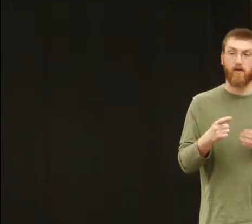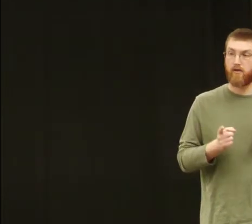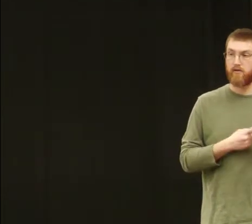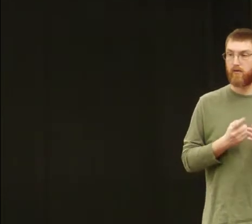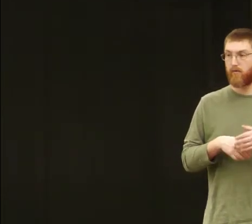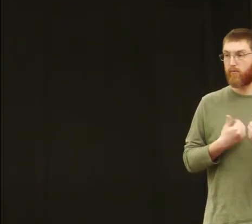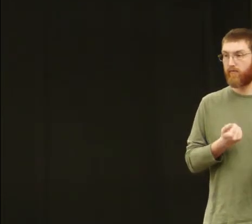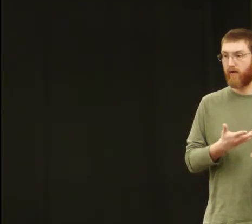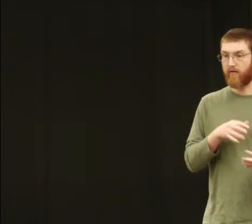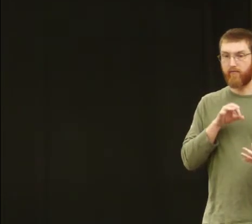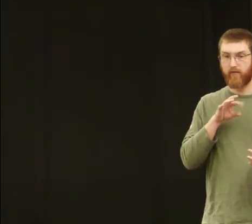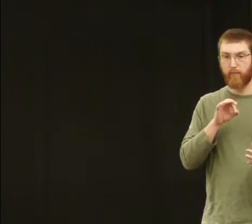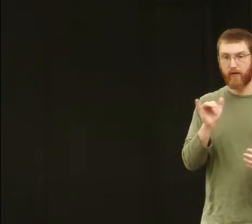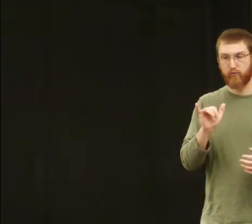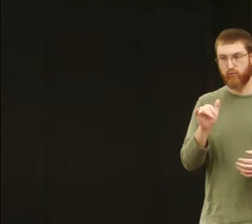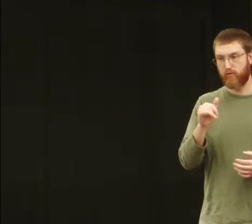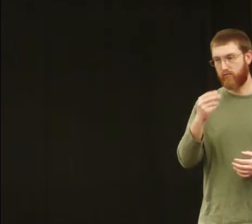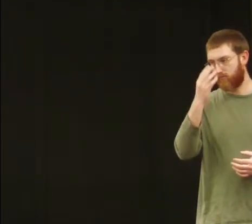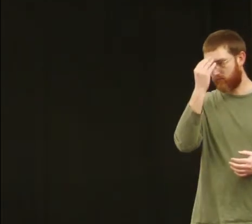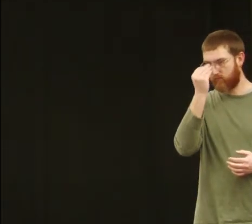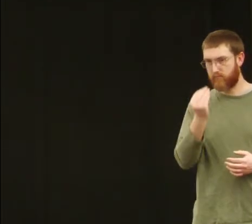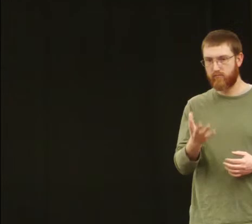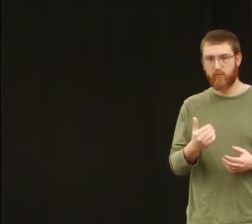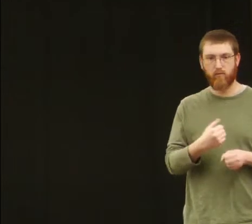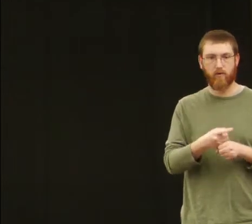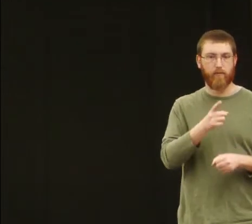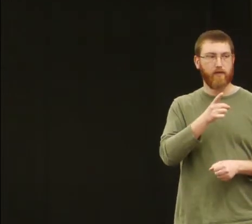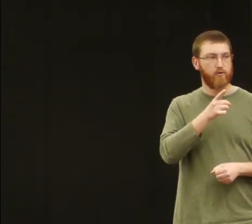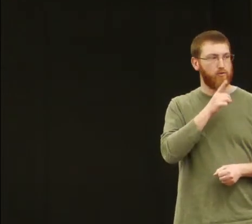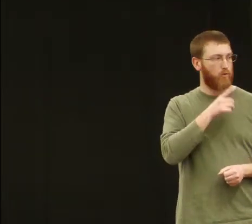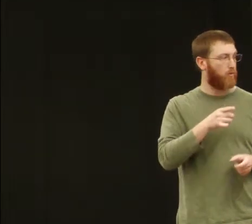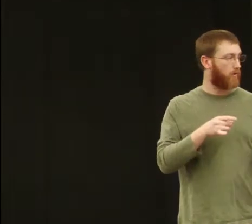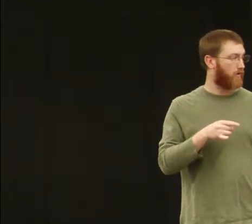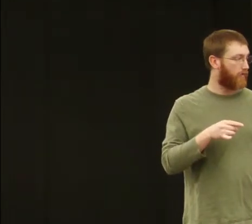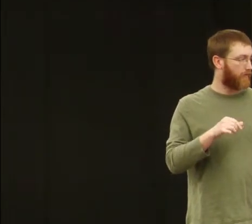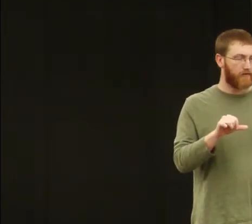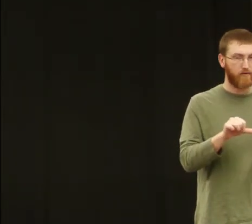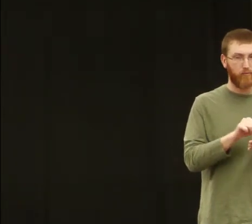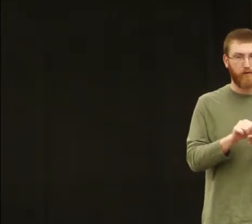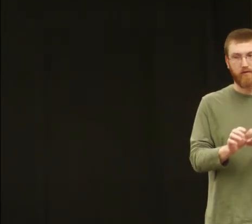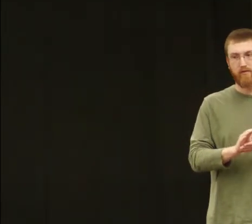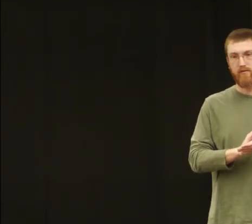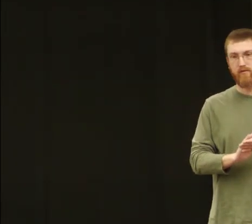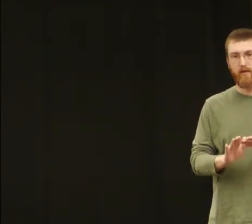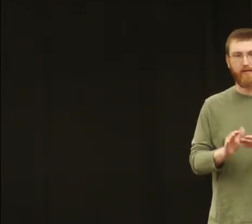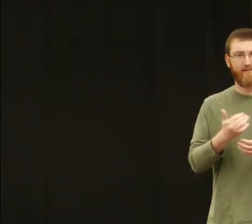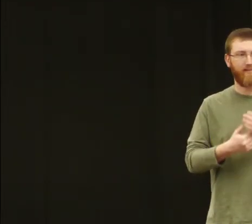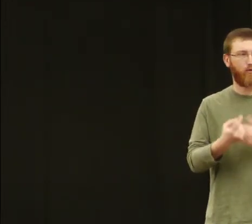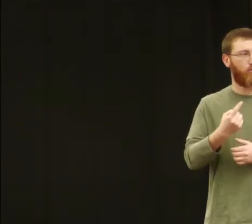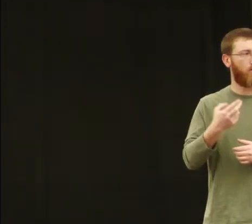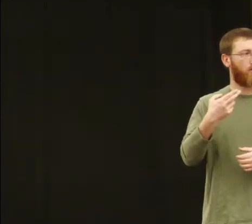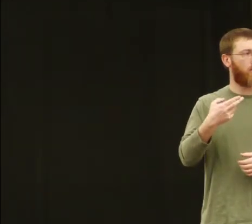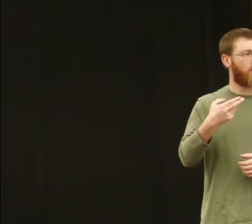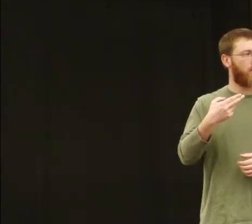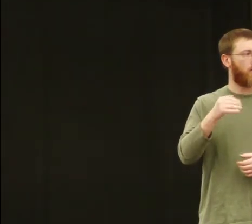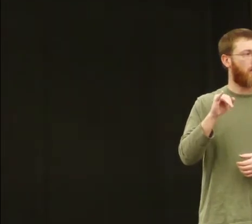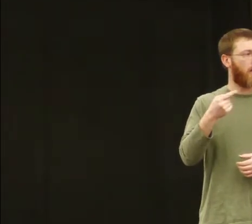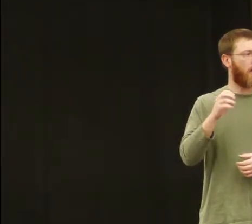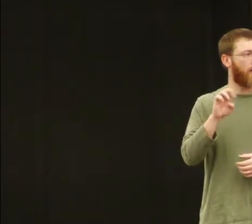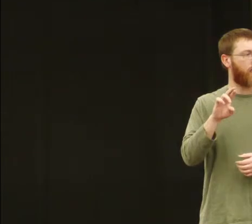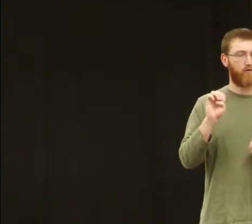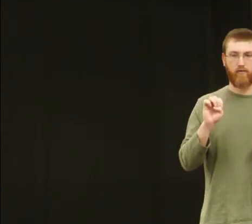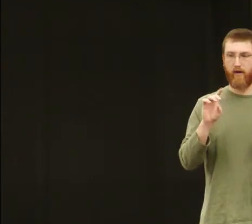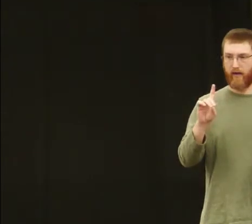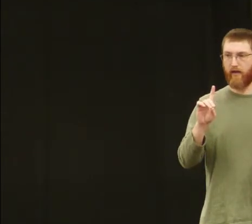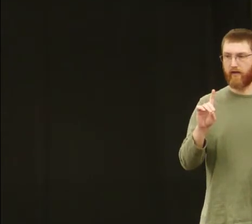provide feedback, etc. So I just want to make sure that this is something that anybody like in higher ed, when they were doing, they had to have this